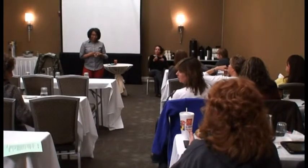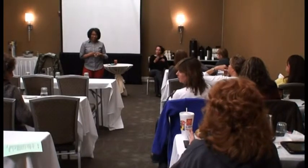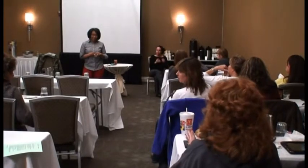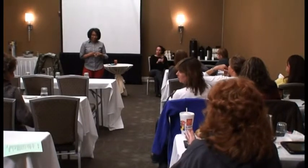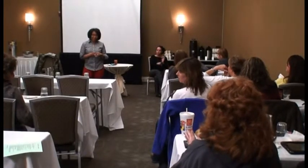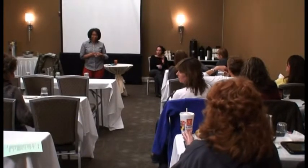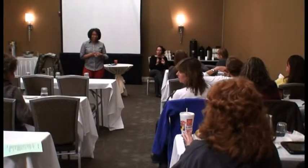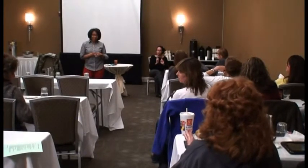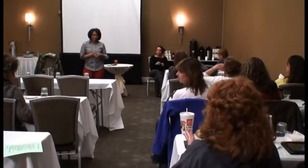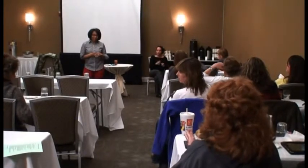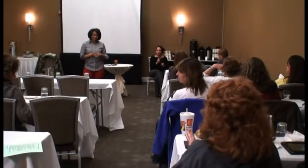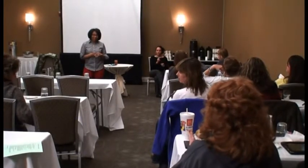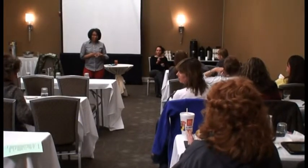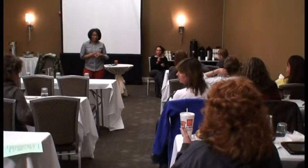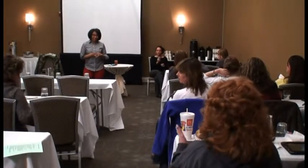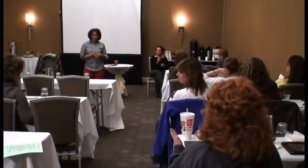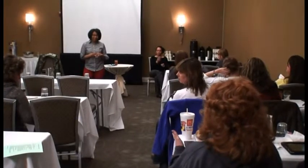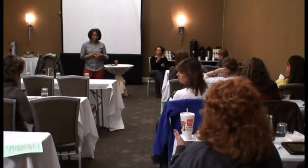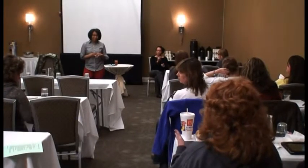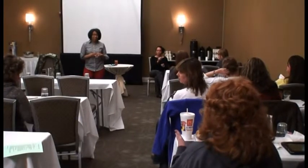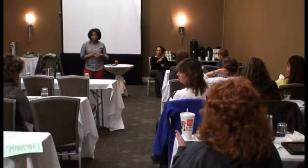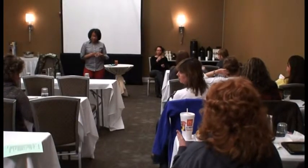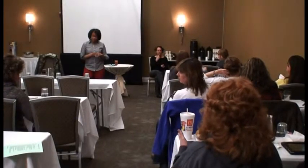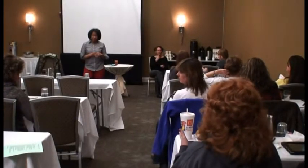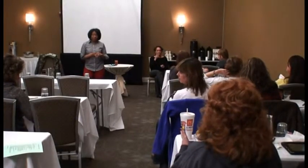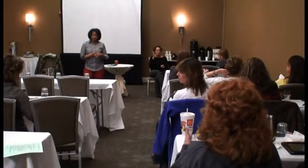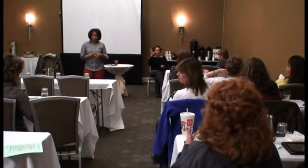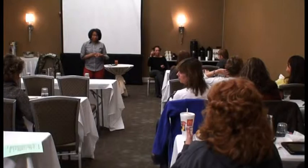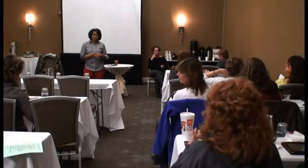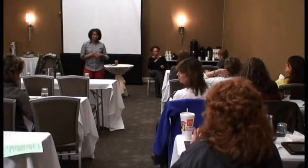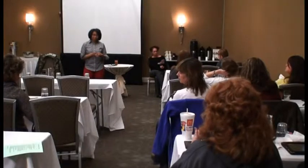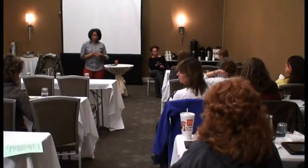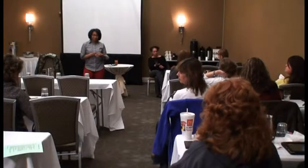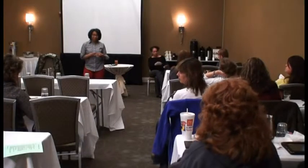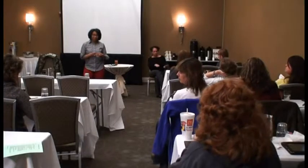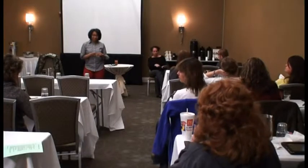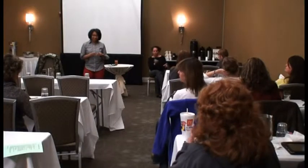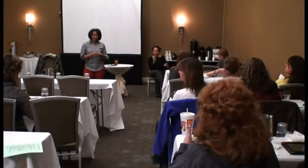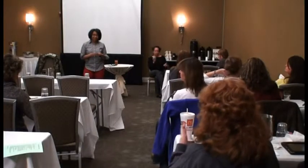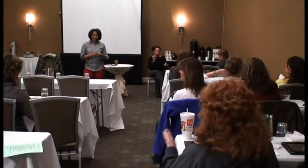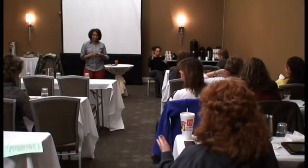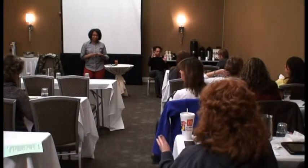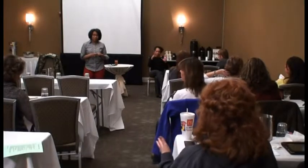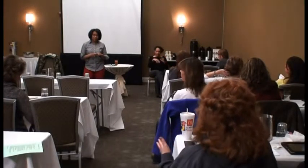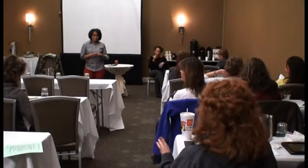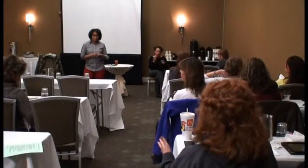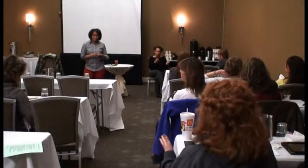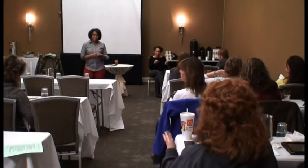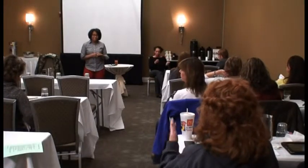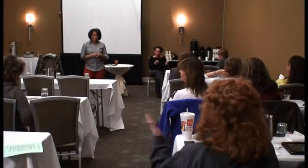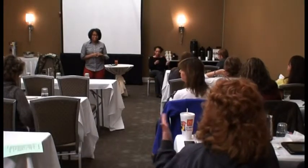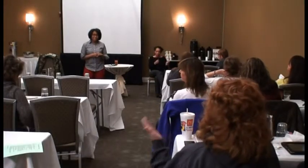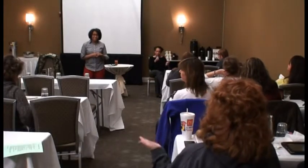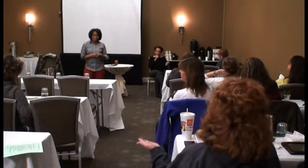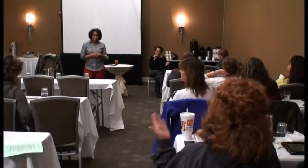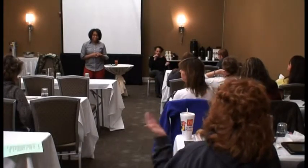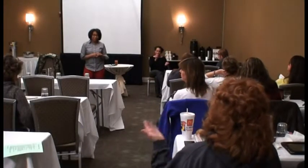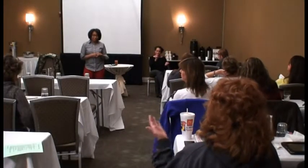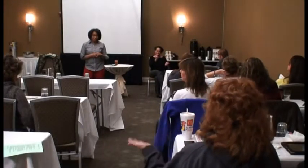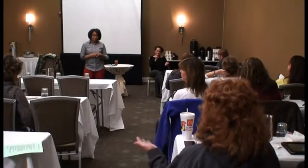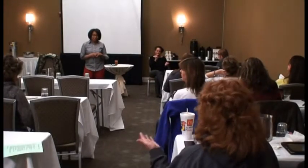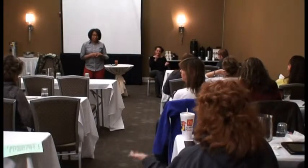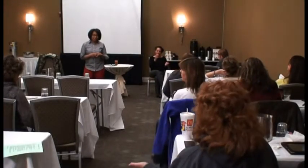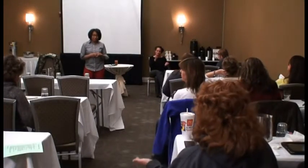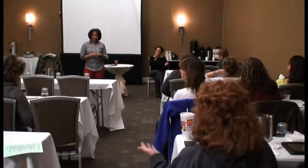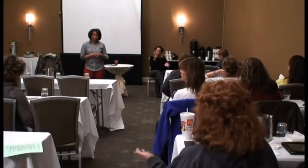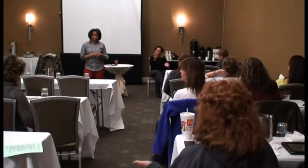Keppra, and after a while, the parents are like, his behavior's out of control. Right. And so, you know, they've had to wean him off of that, Mhm. and you gotta be careful because you don't